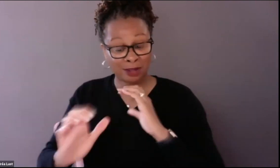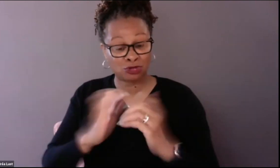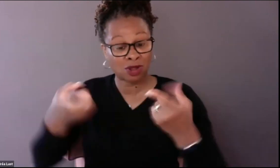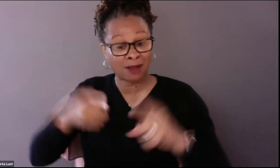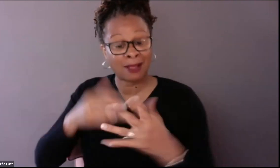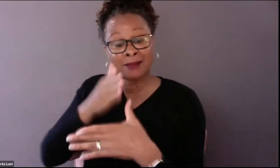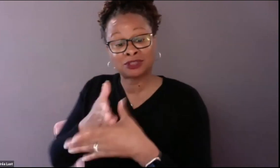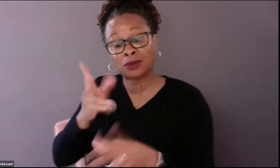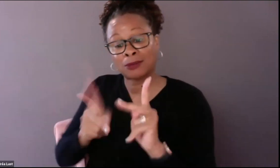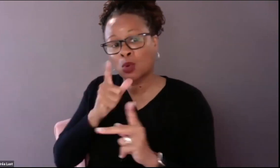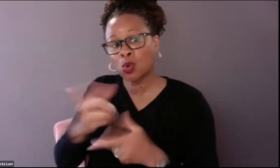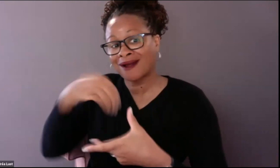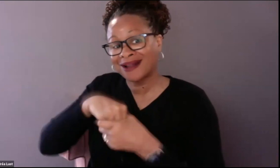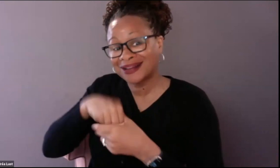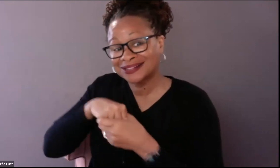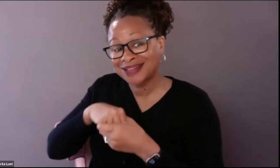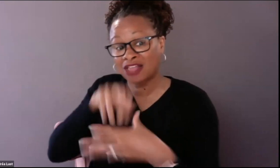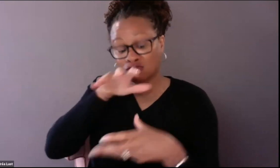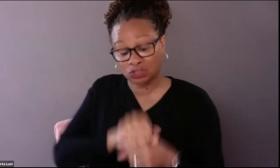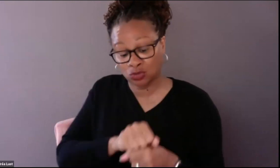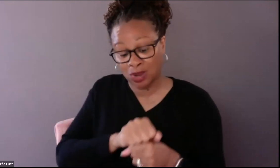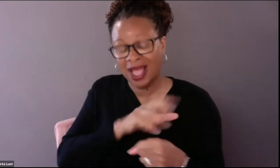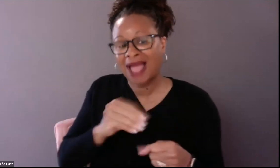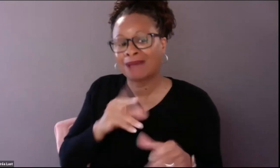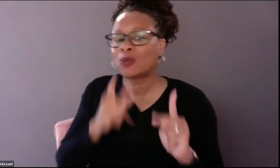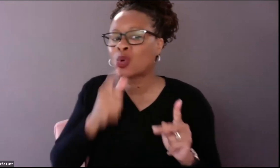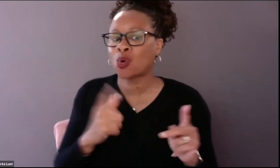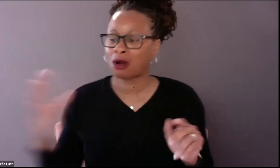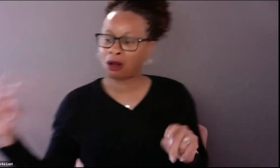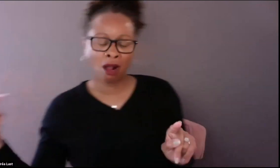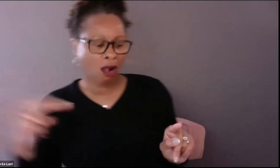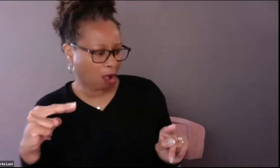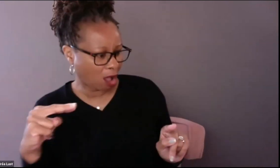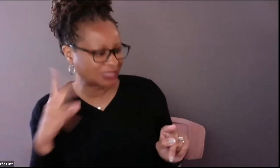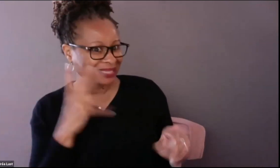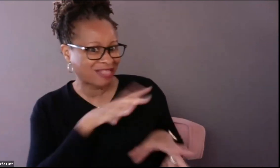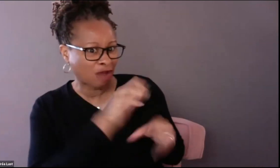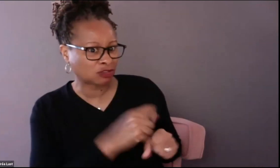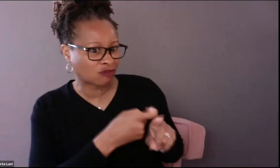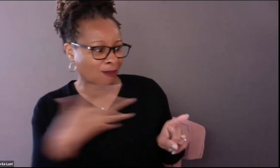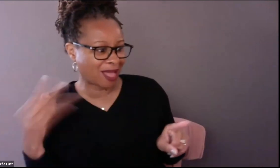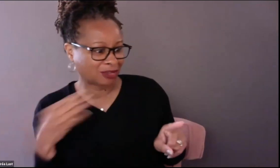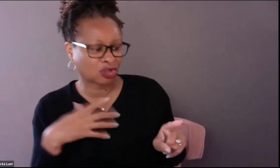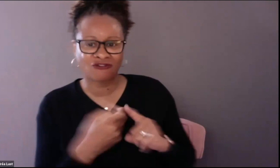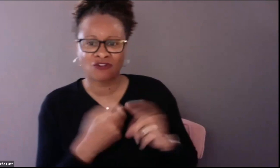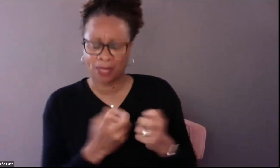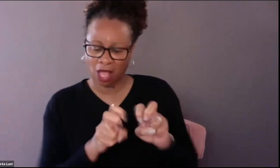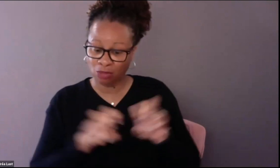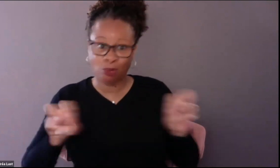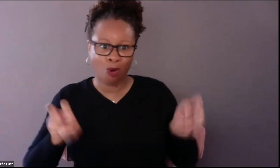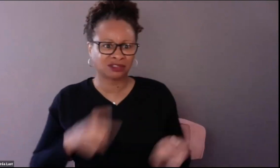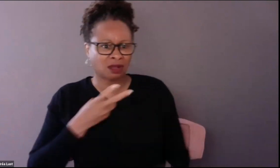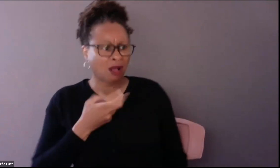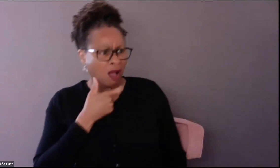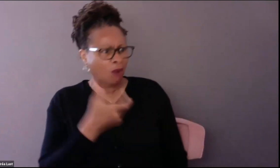people who are inside the ritual and people who are watching the ritual from their porches or from the